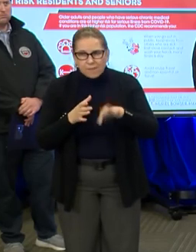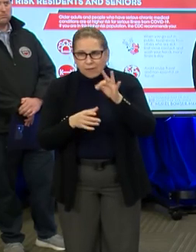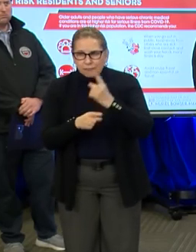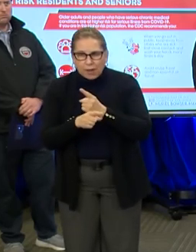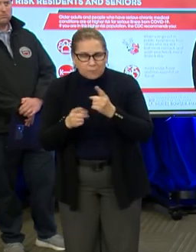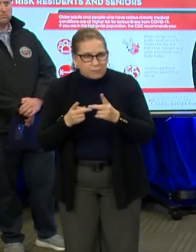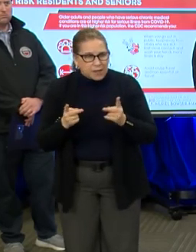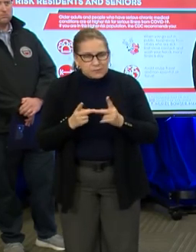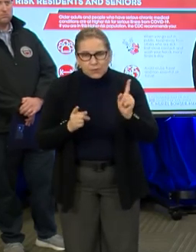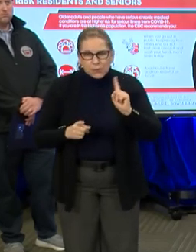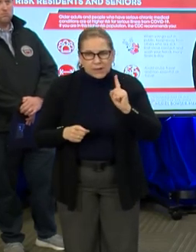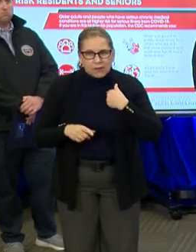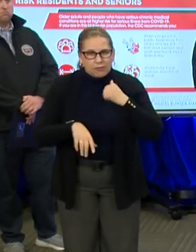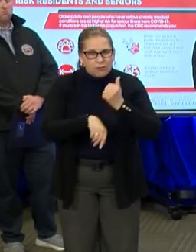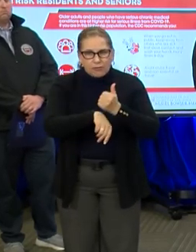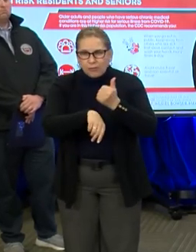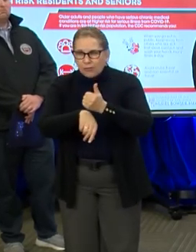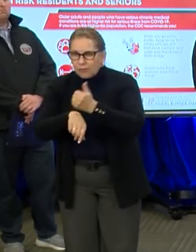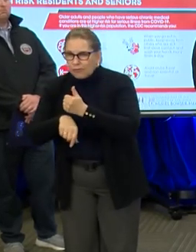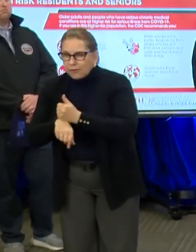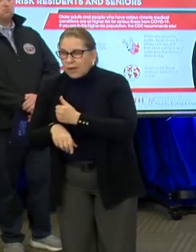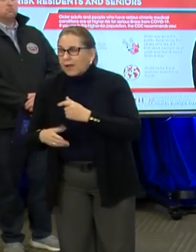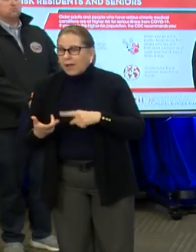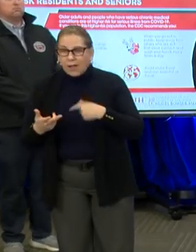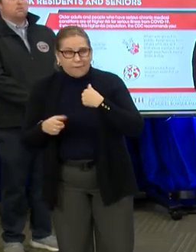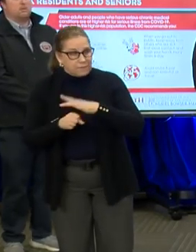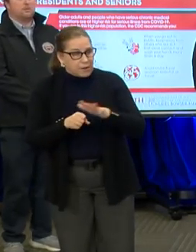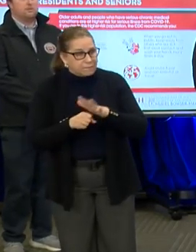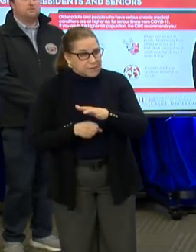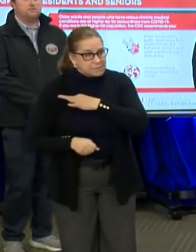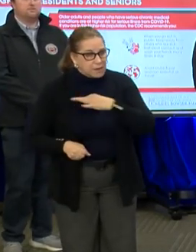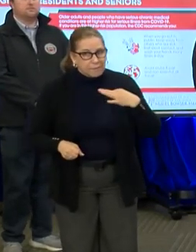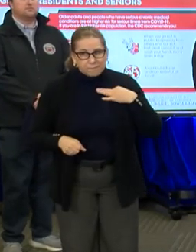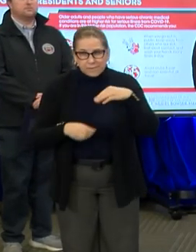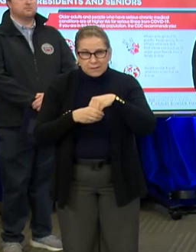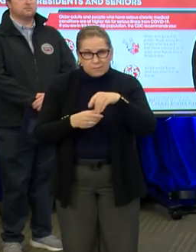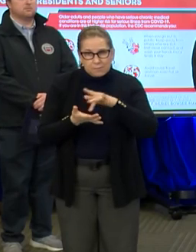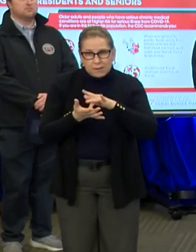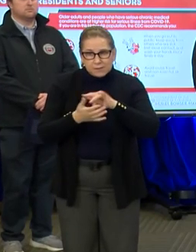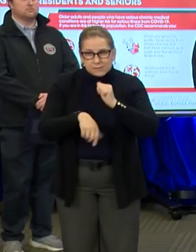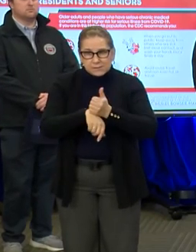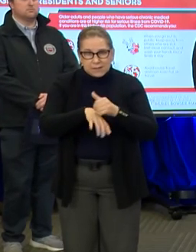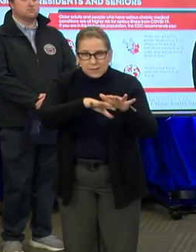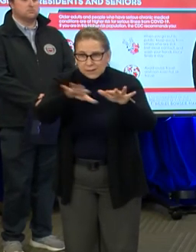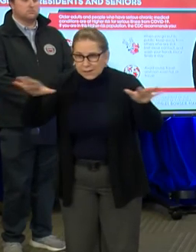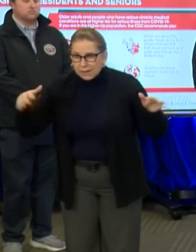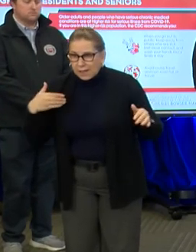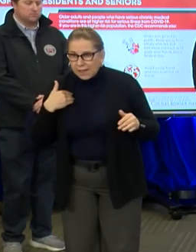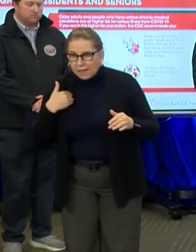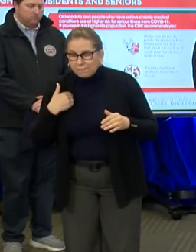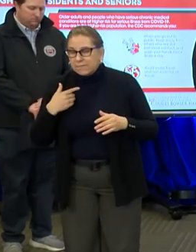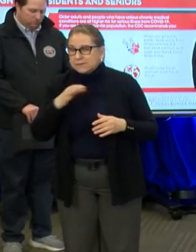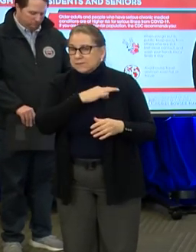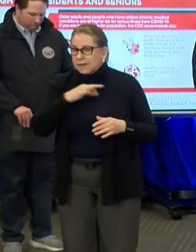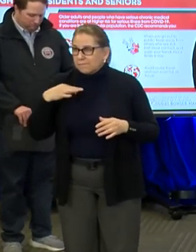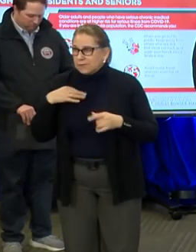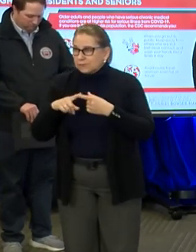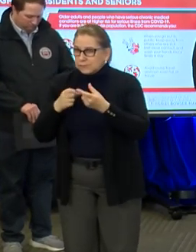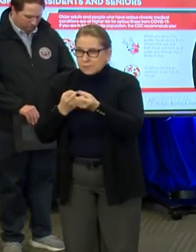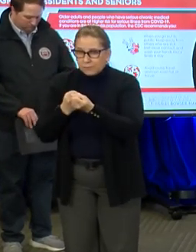healthcare personnel, in addition to the logistics and support personnel, having the actual testing